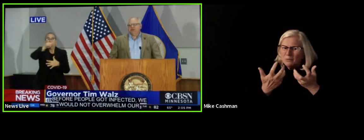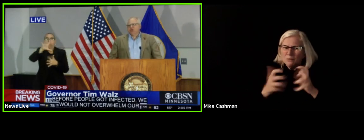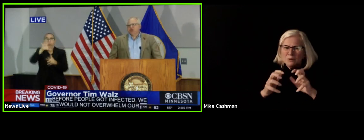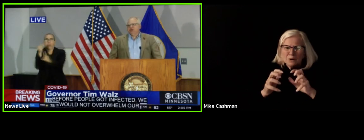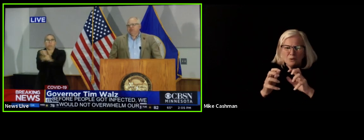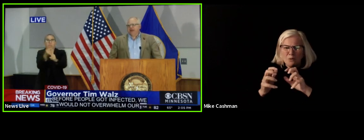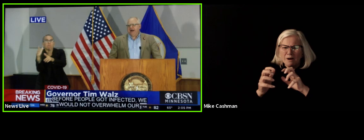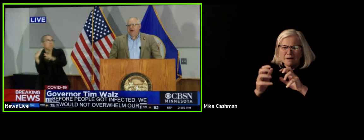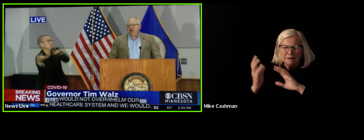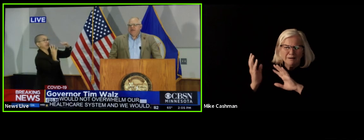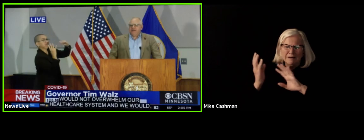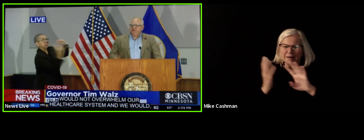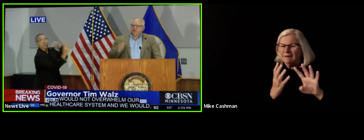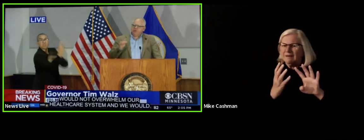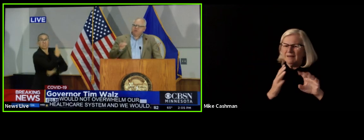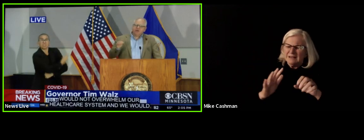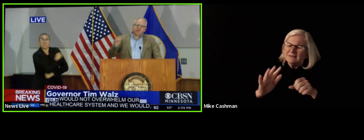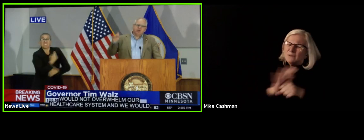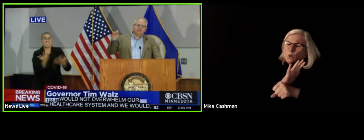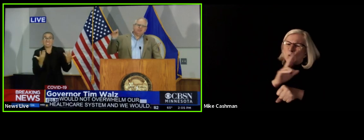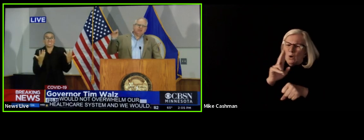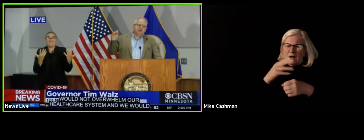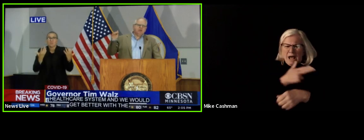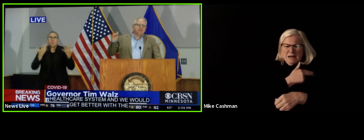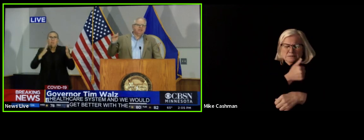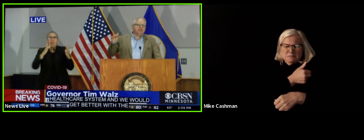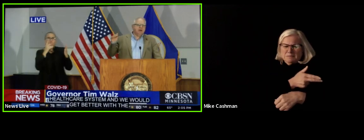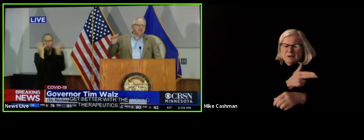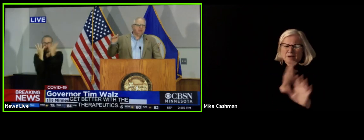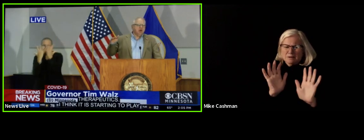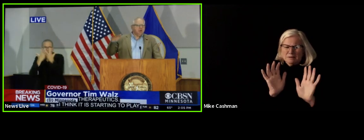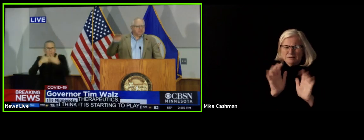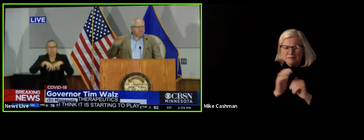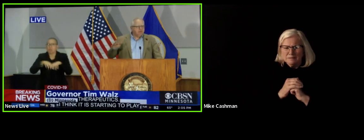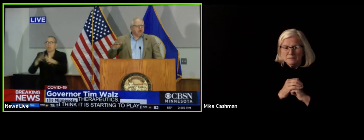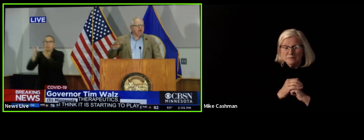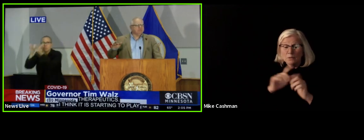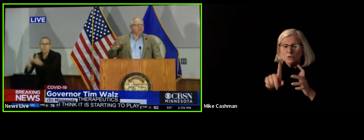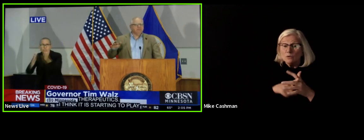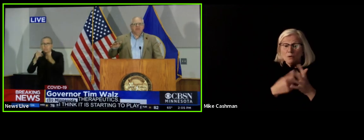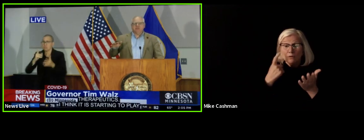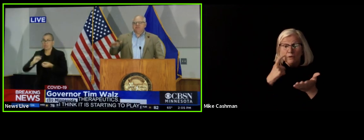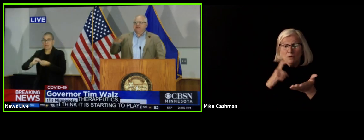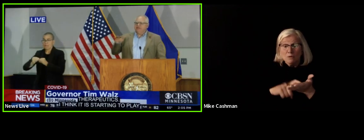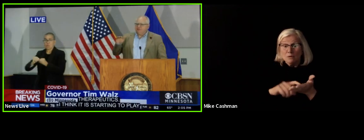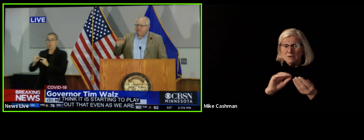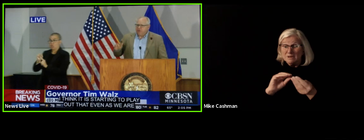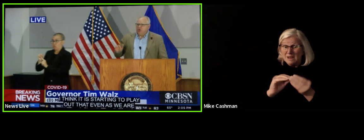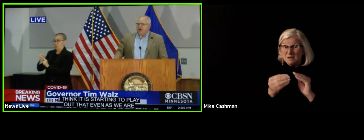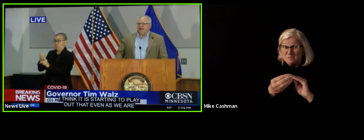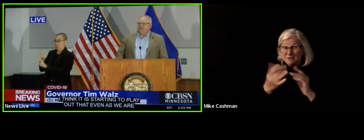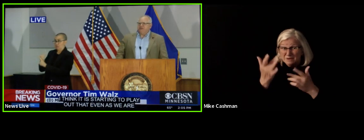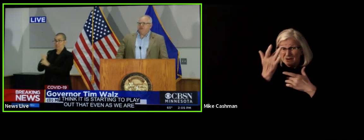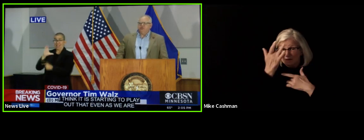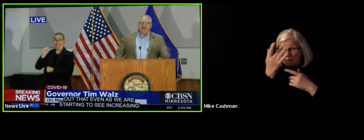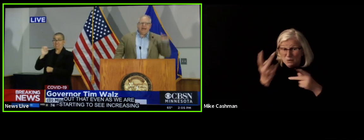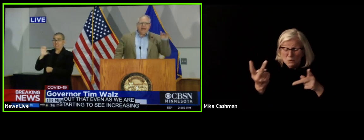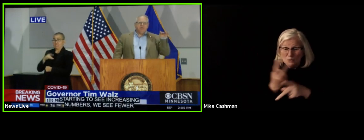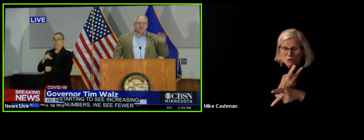that is starting to play out, that even as we start to see increasing numbers, we see fewer hospitalizations and even fewer